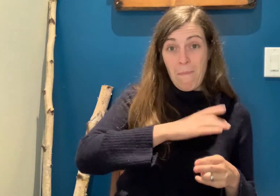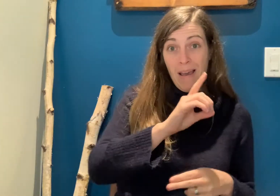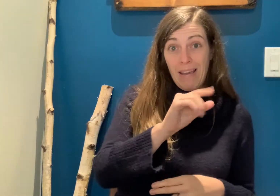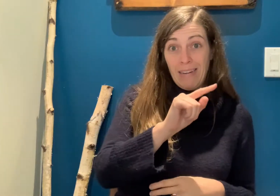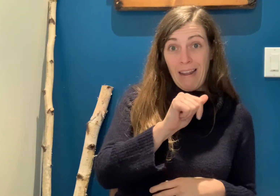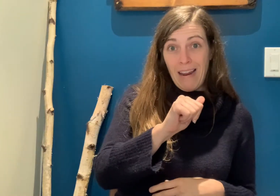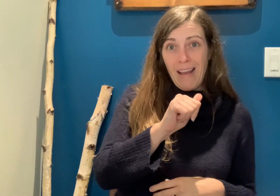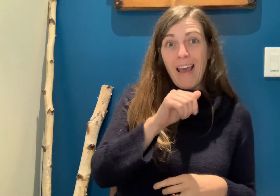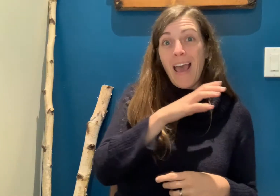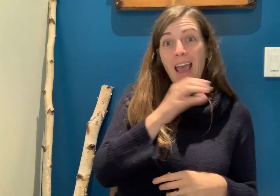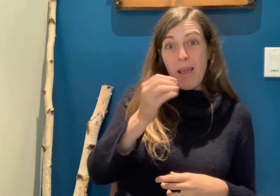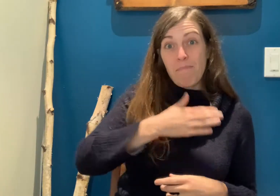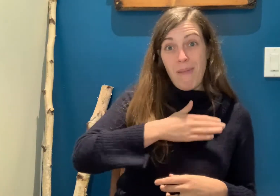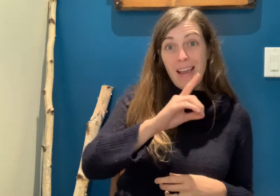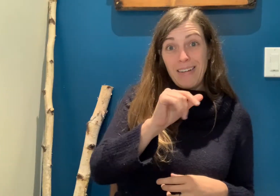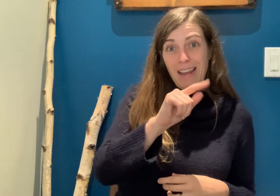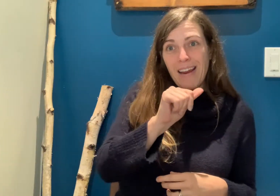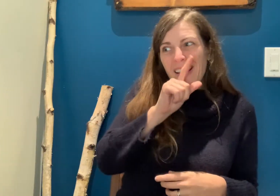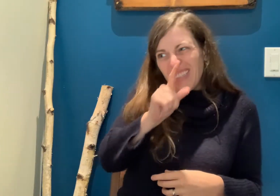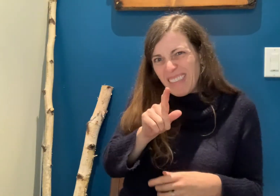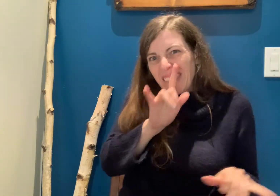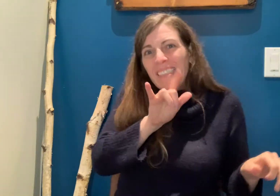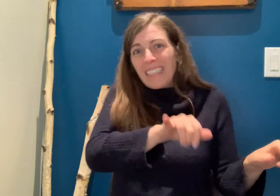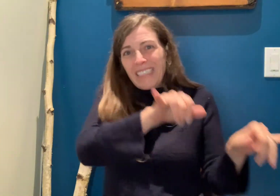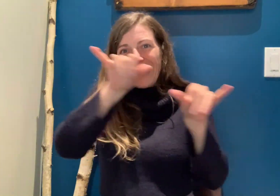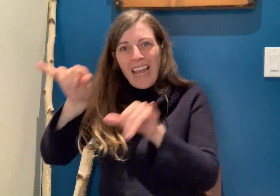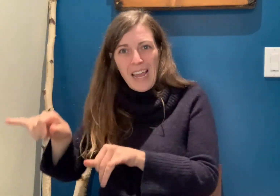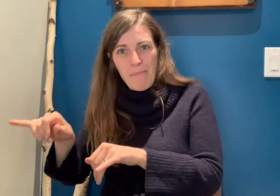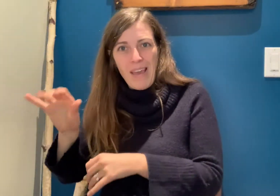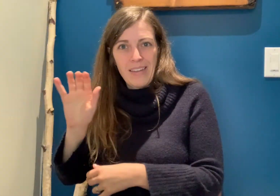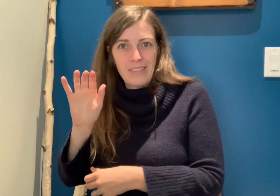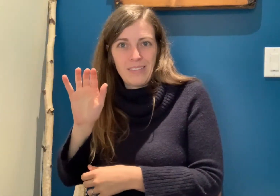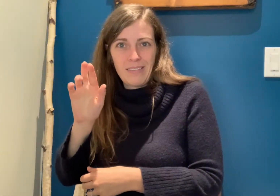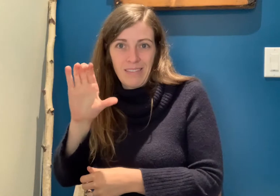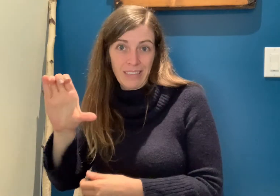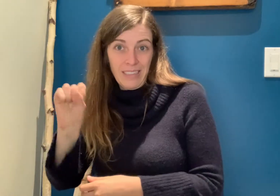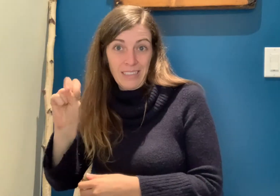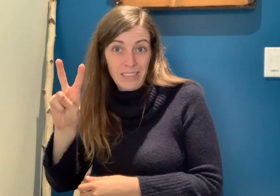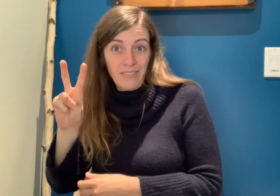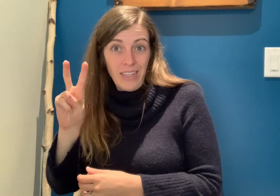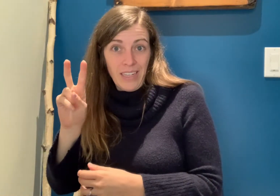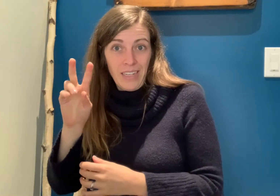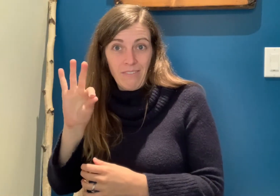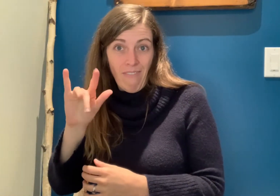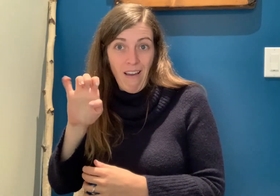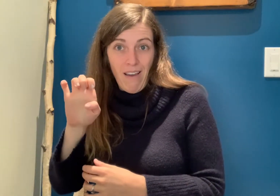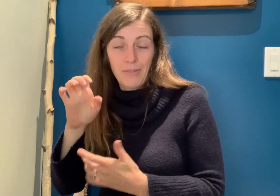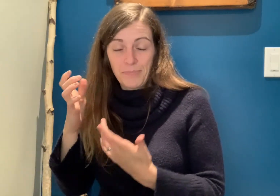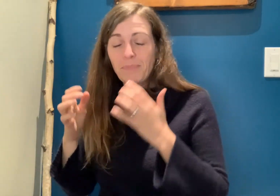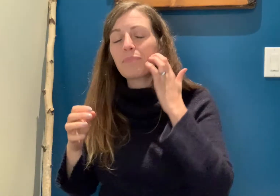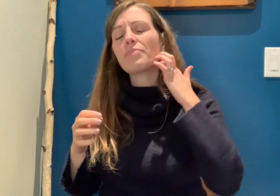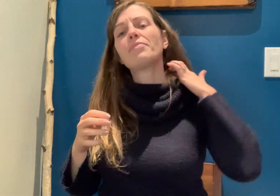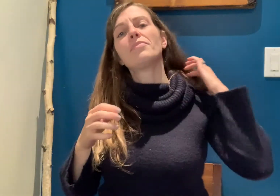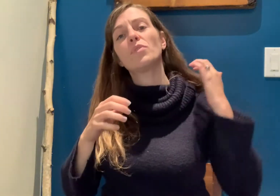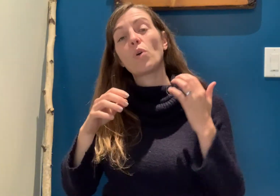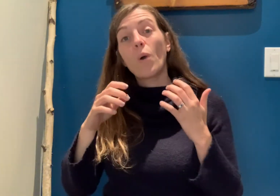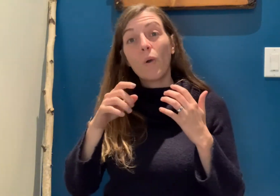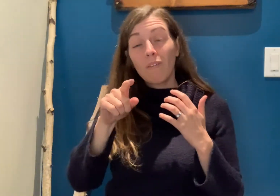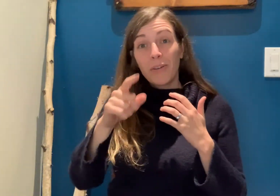So now I've made something new called my data, and that's going to match what I had in the CSV. So I'll show you that in a